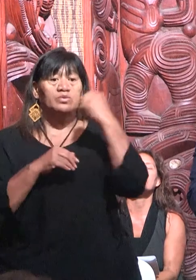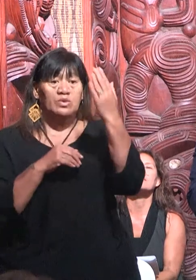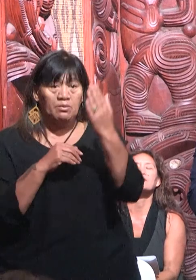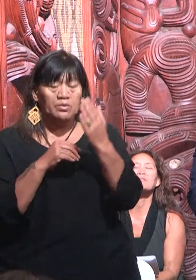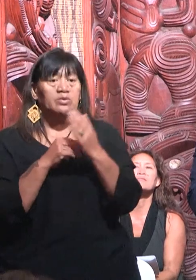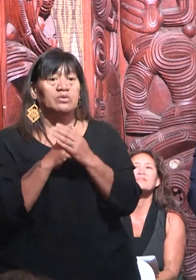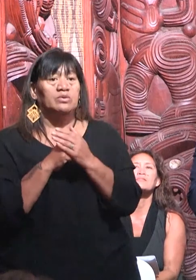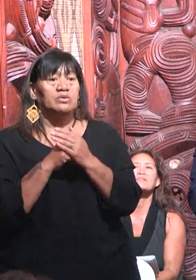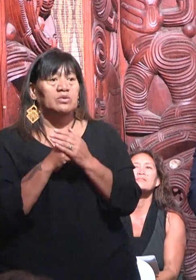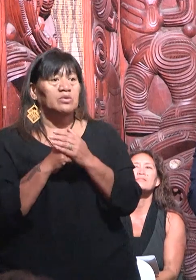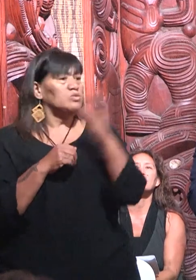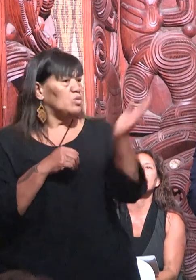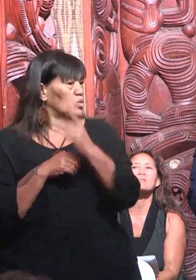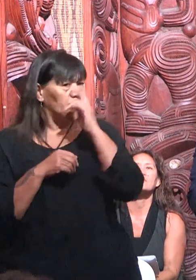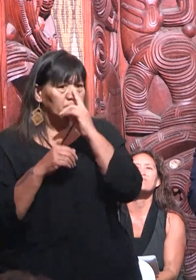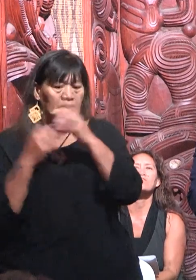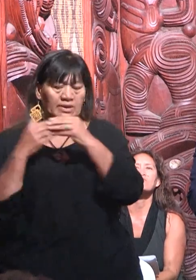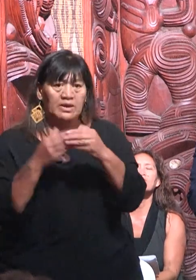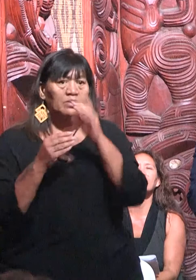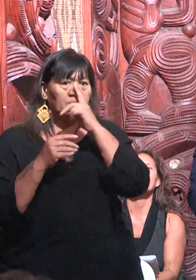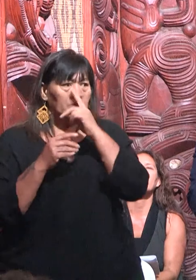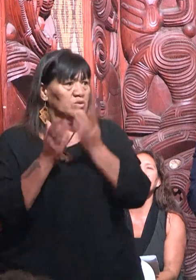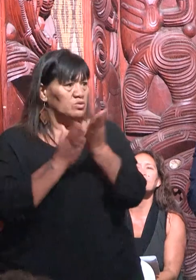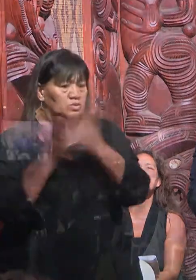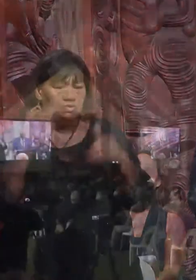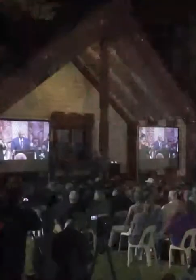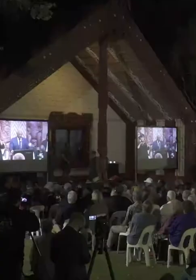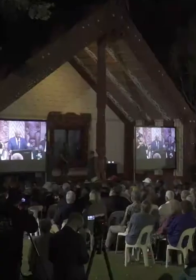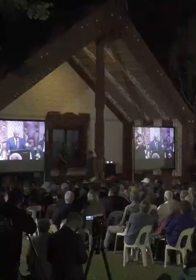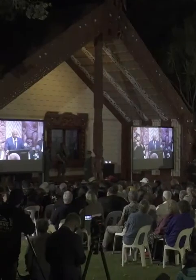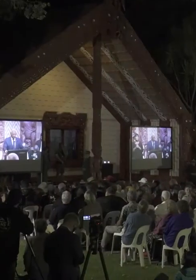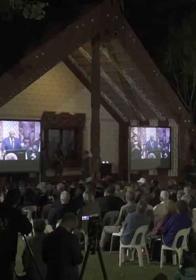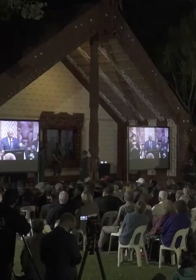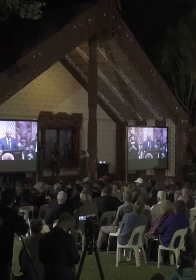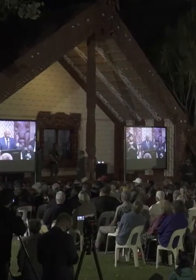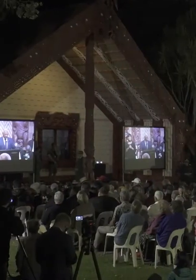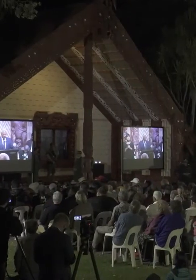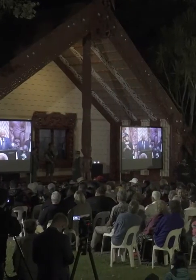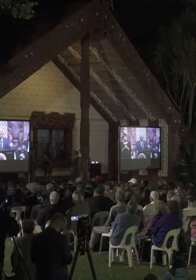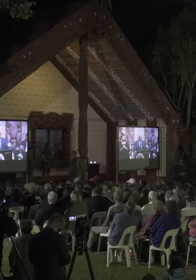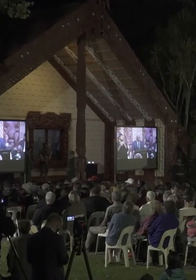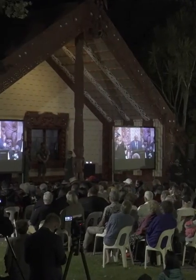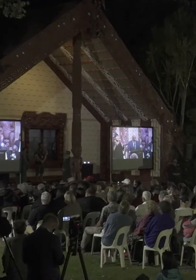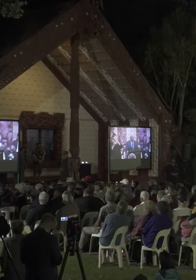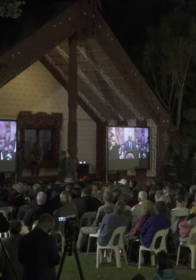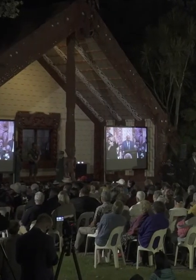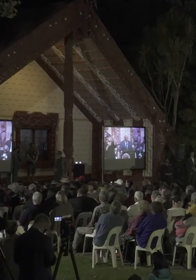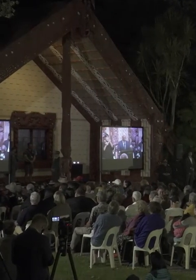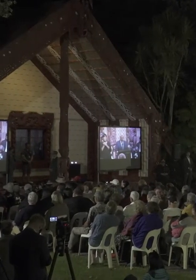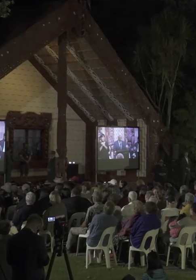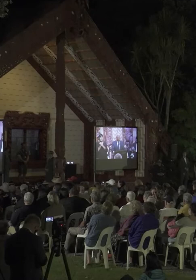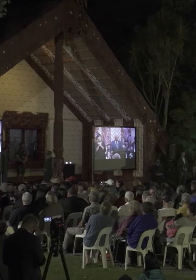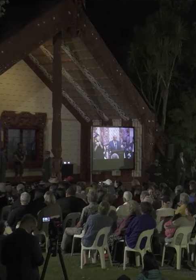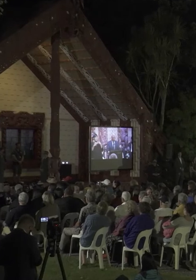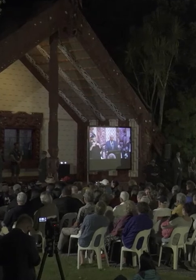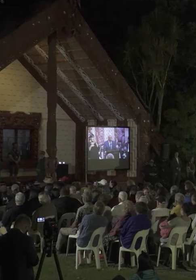rote te o tangata kātoto ki rote te enua o Aotearoa. E te atua, te patenei tātou ki